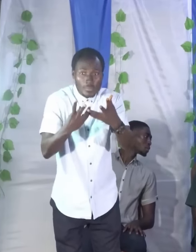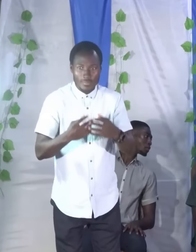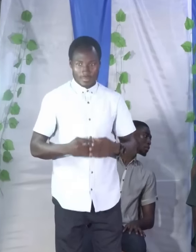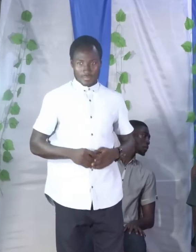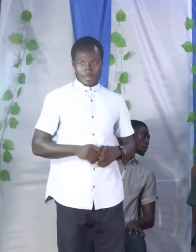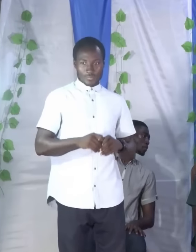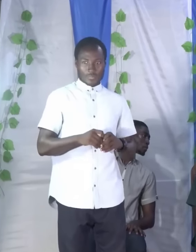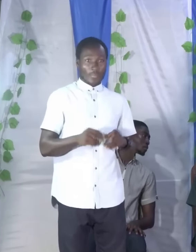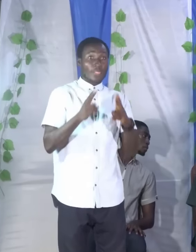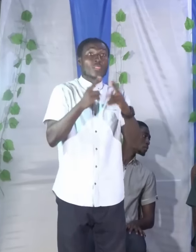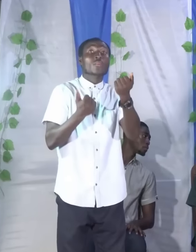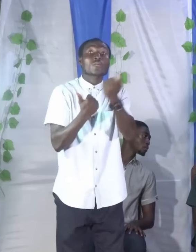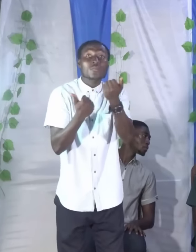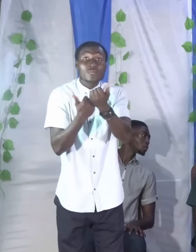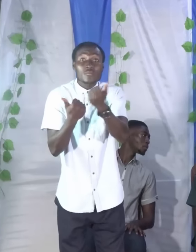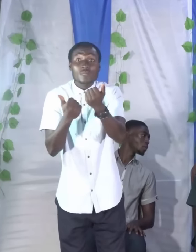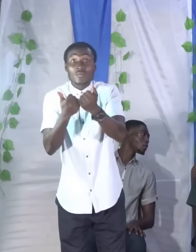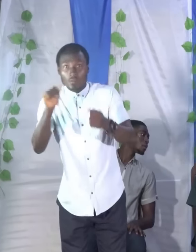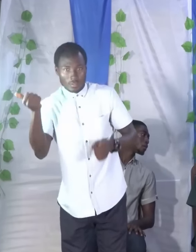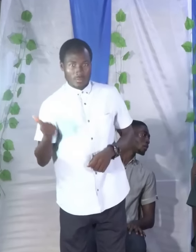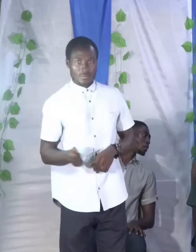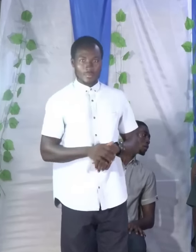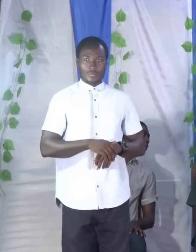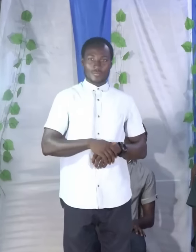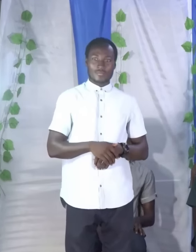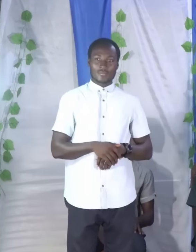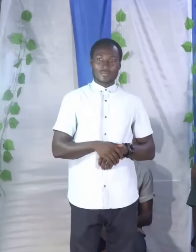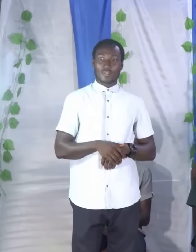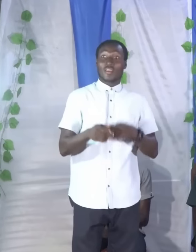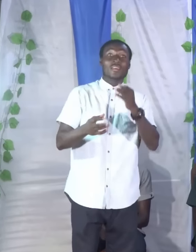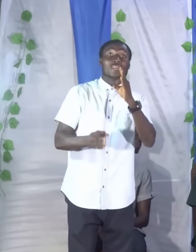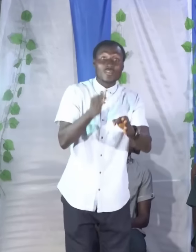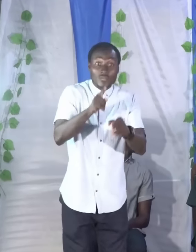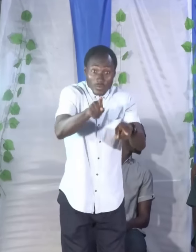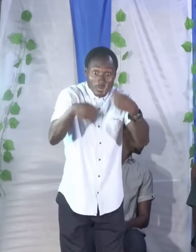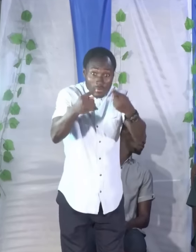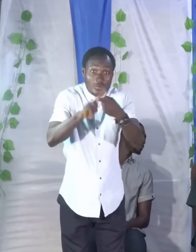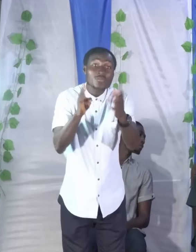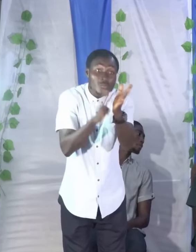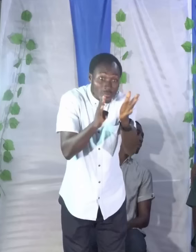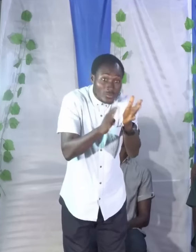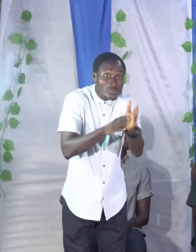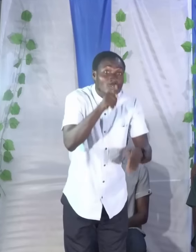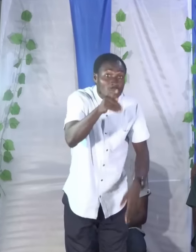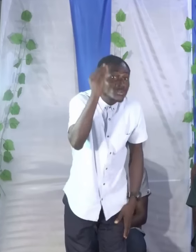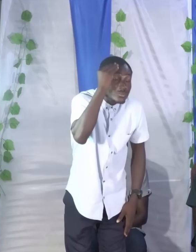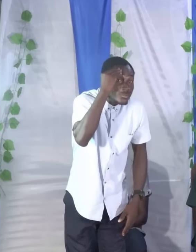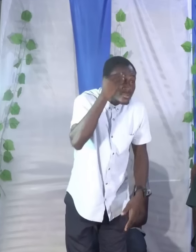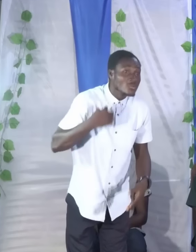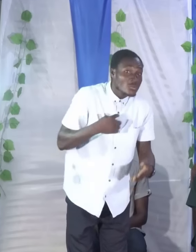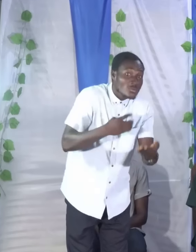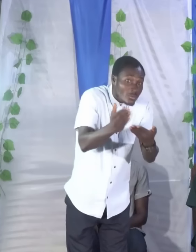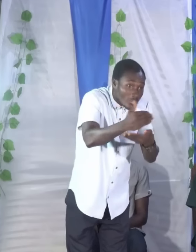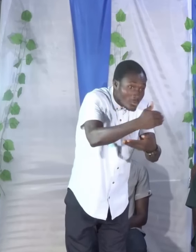school bia wo kwa ka so ohun se ji school fees unto me kwa atle die era bi na ma me wu papa me papa wu ye cha